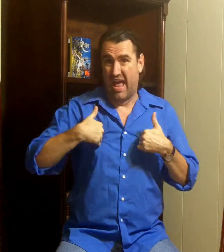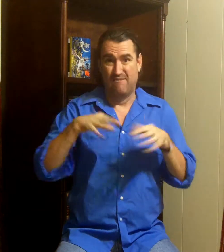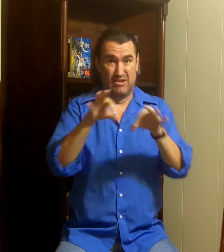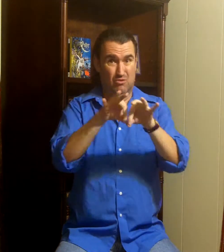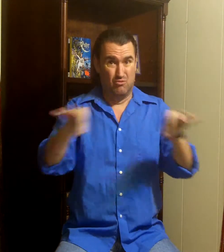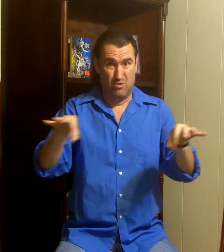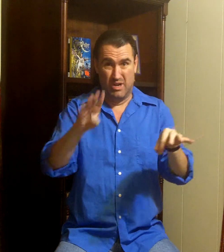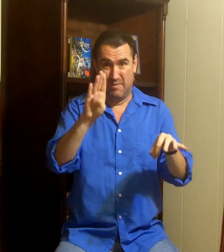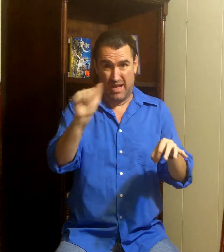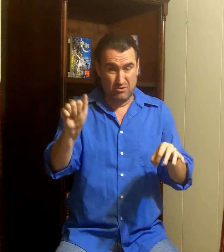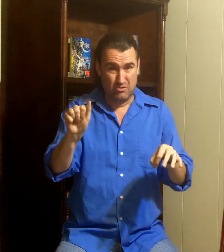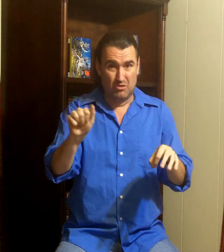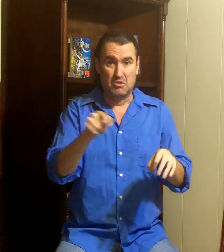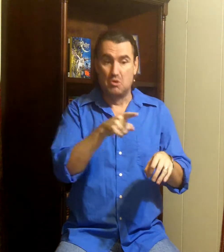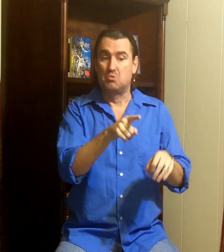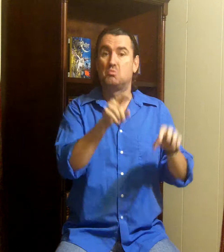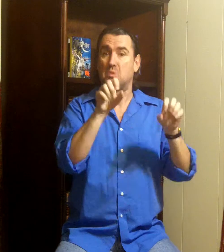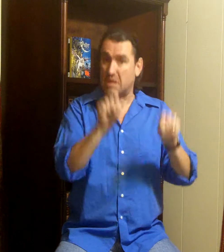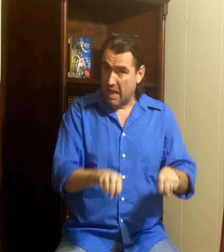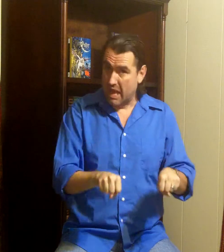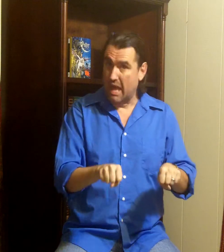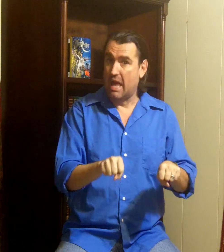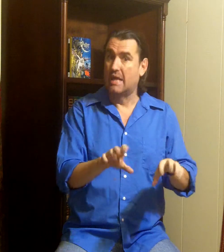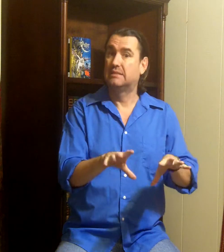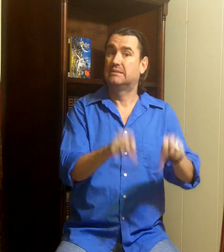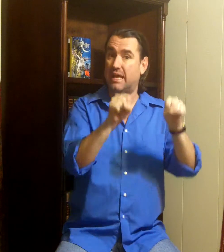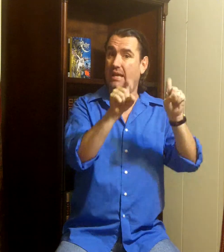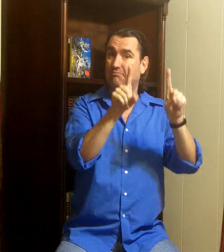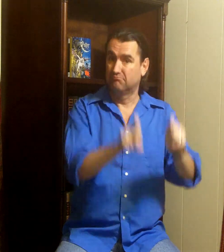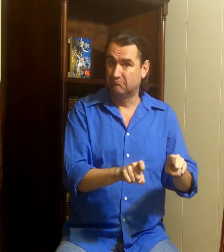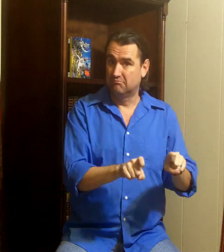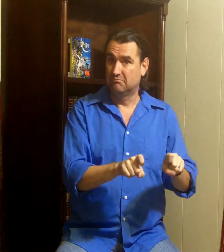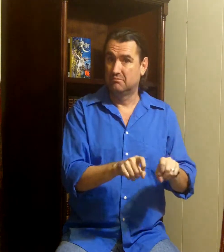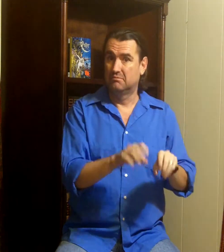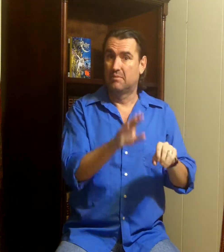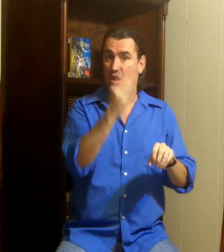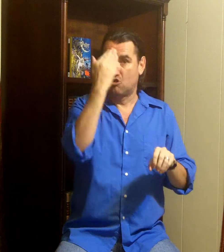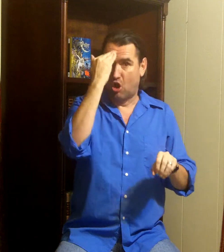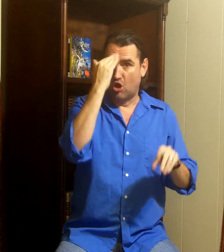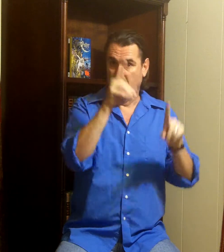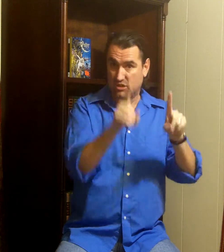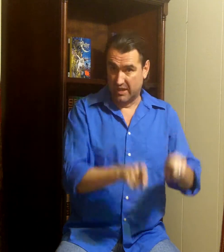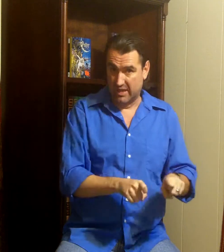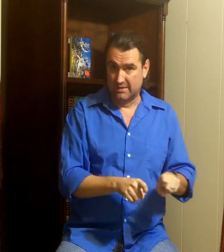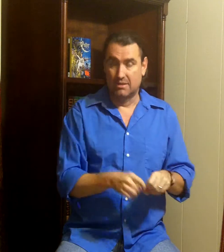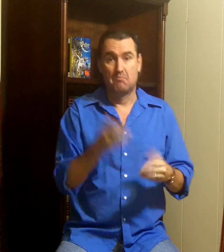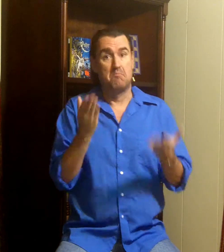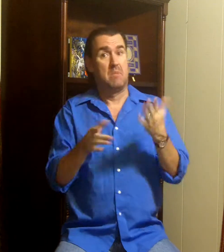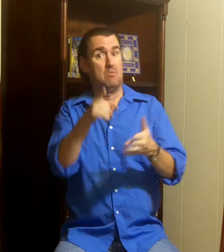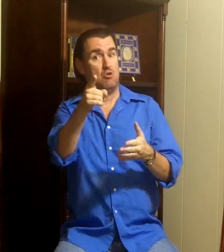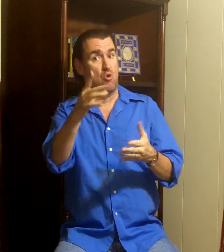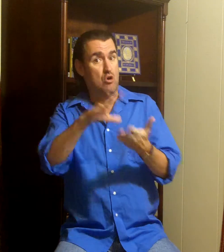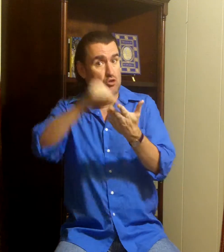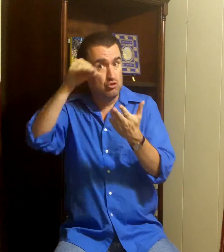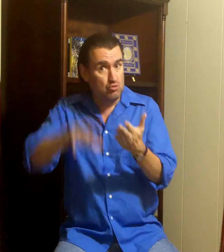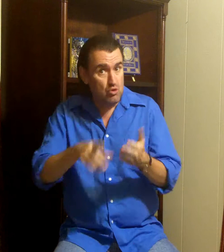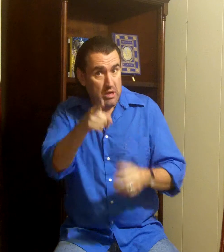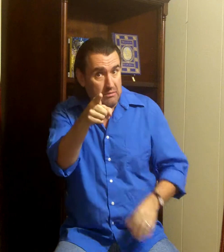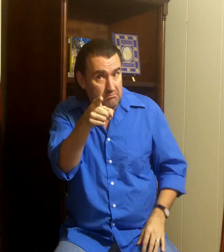If you're an interpreting student somewhere in one of the many interpreter programs throughout the country at the colleges, then you